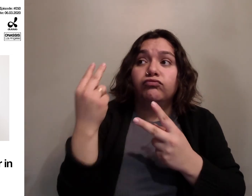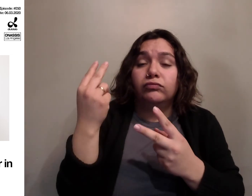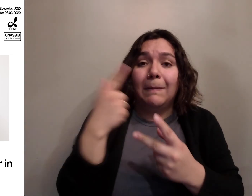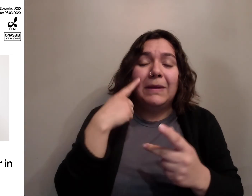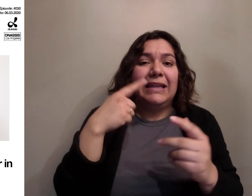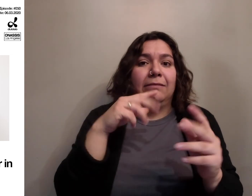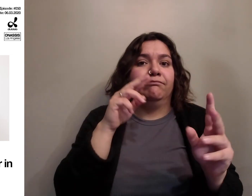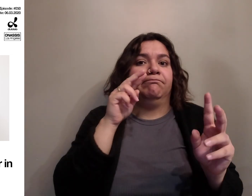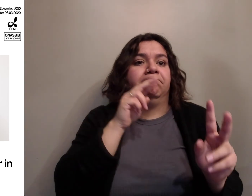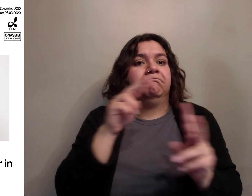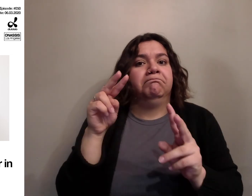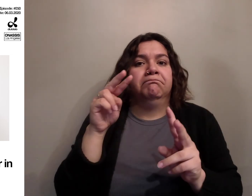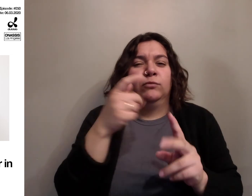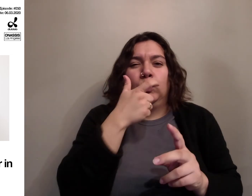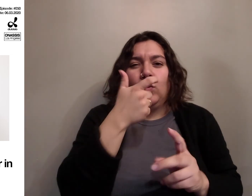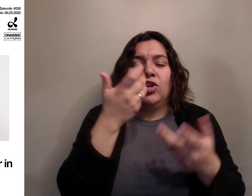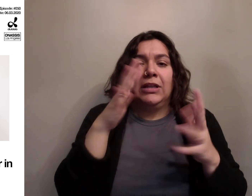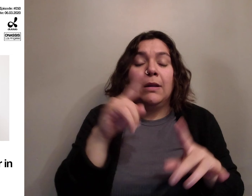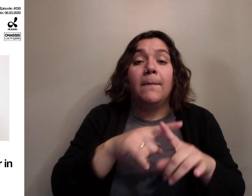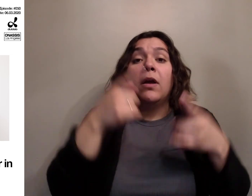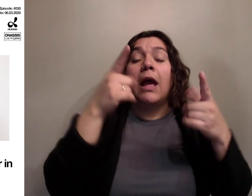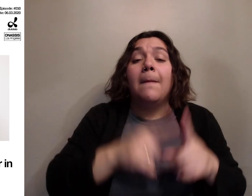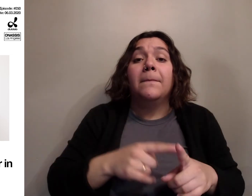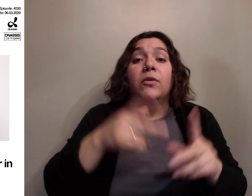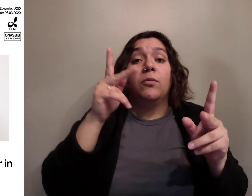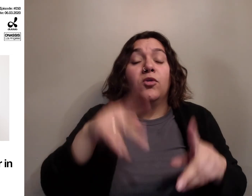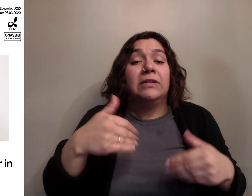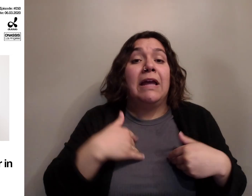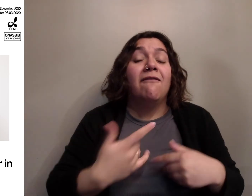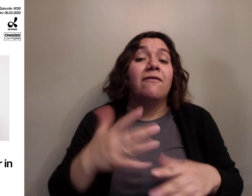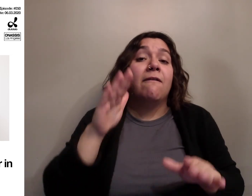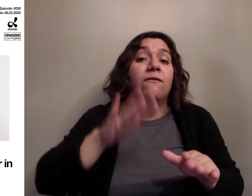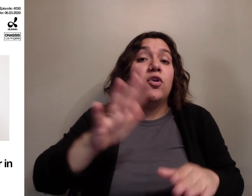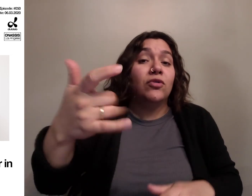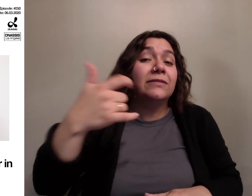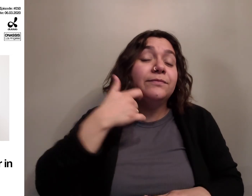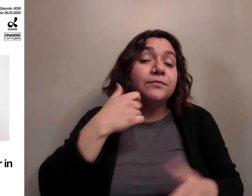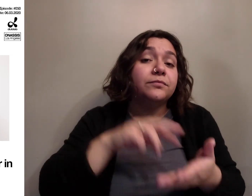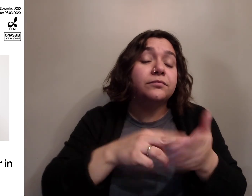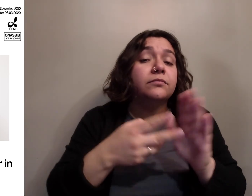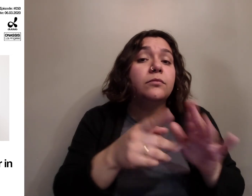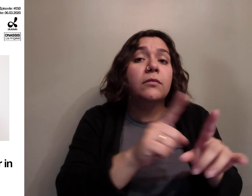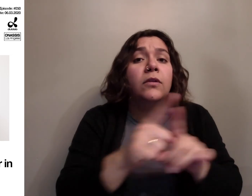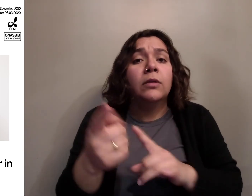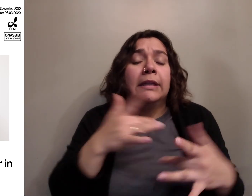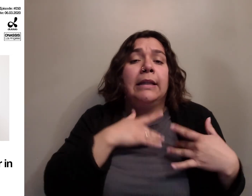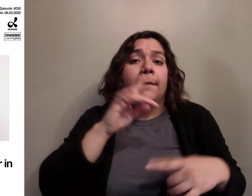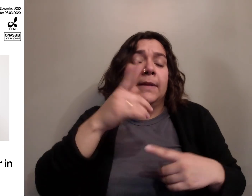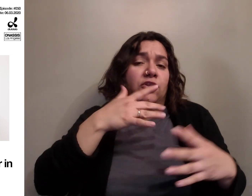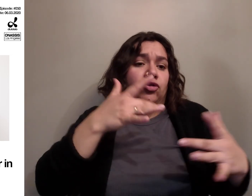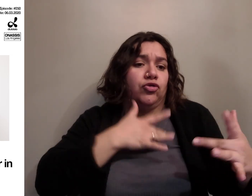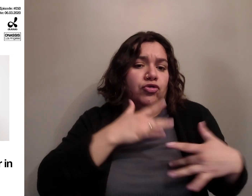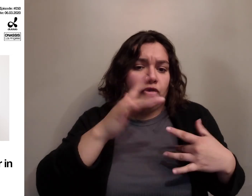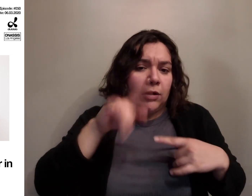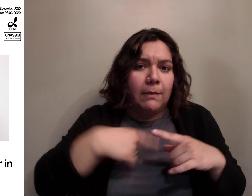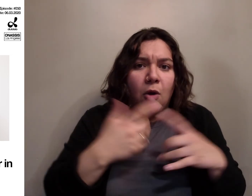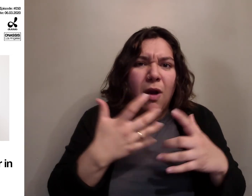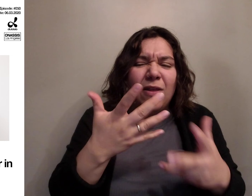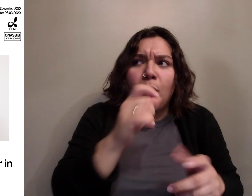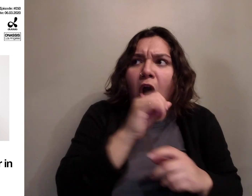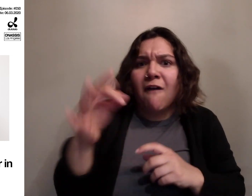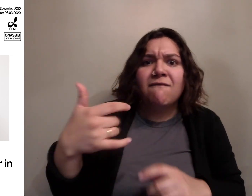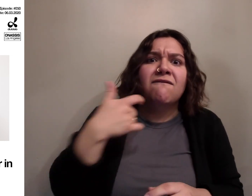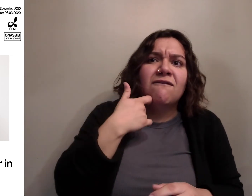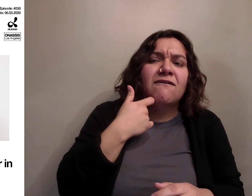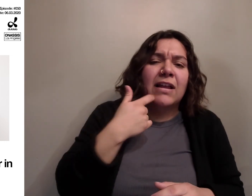people resist. Everybody wants to look back and be a spectator. But when a foot is on somebody's neck, all